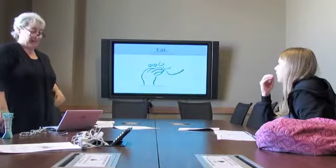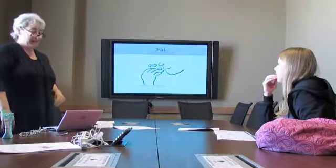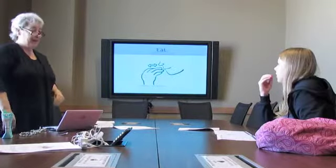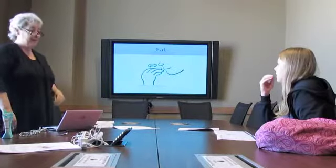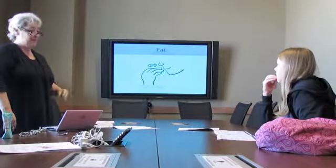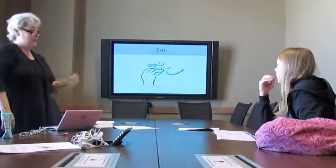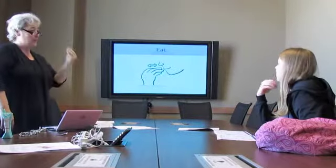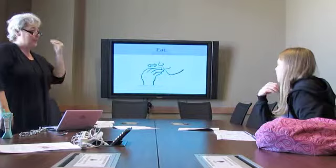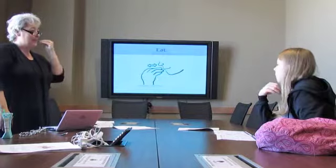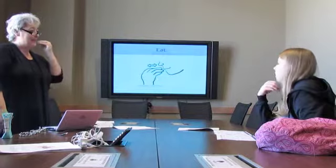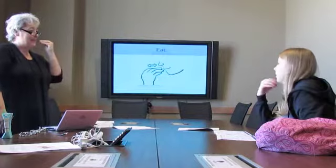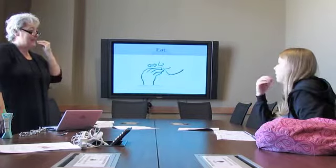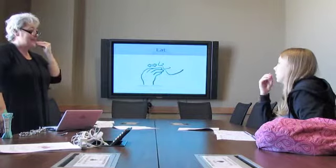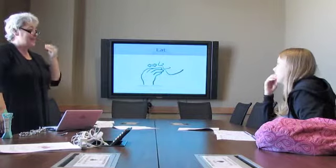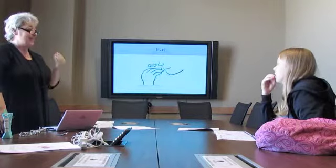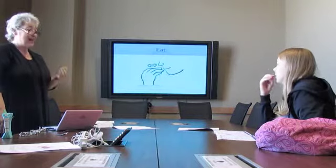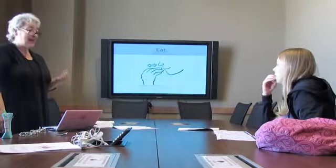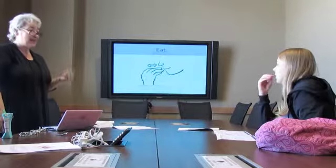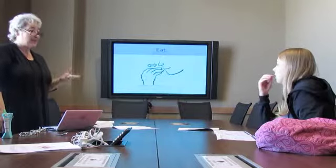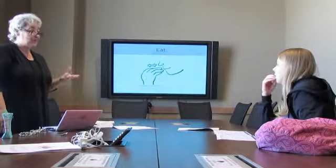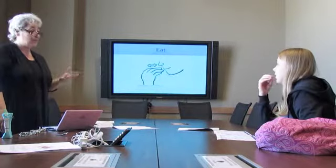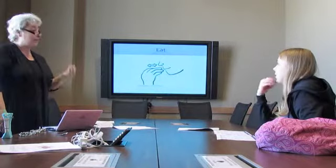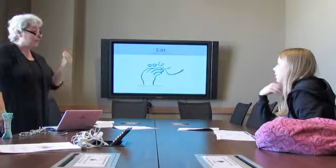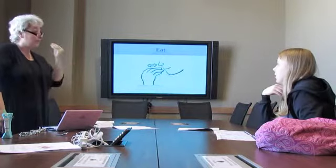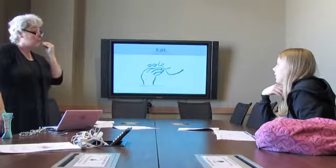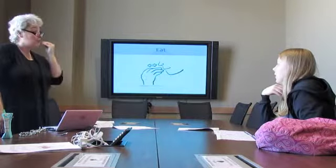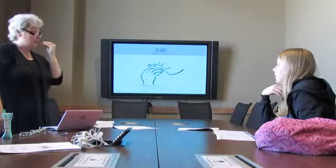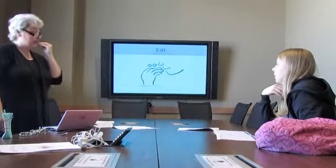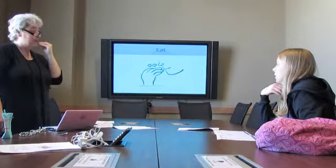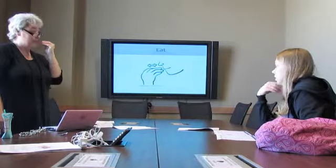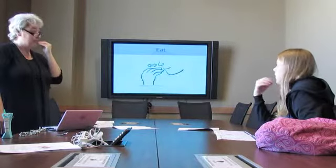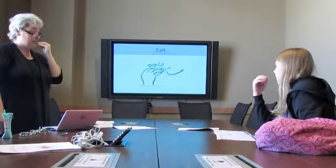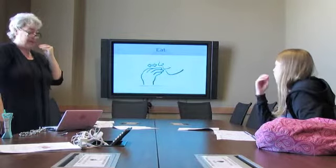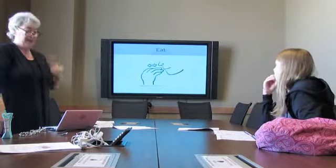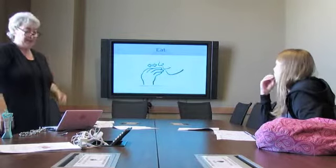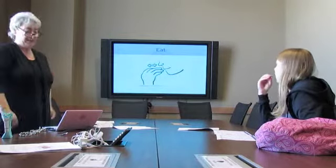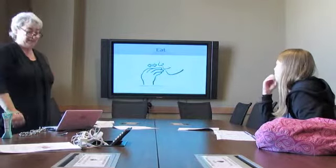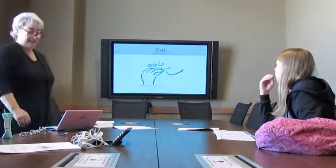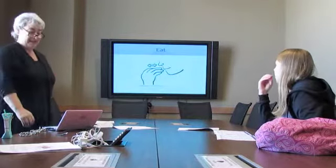Okay, so eat. And that can also be for food. Okay?